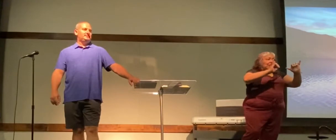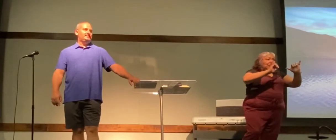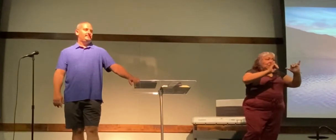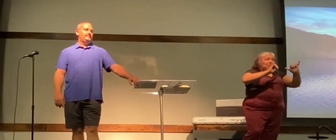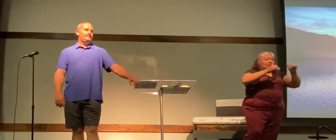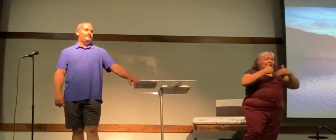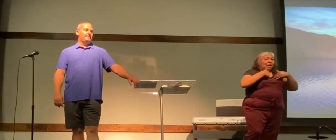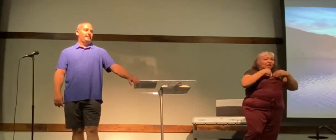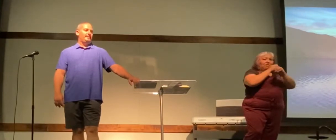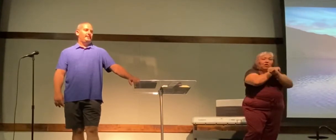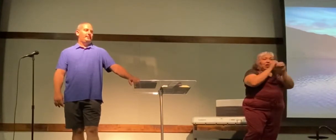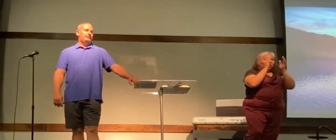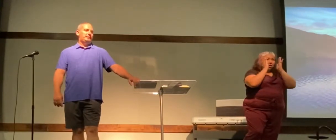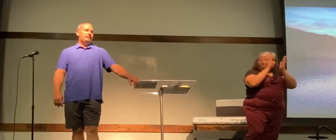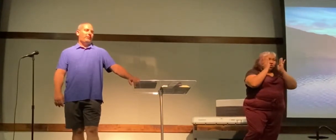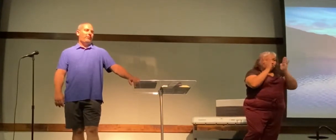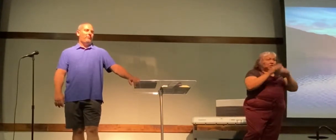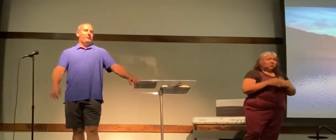unconsciousness.